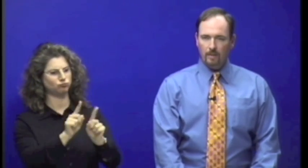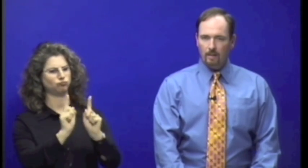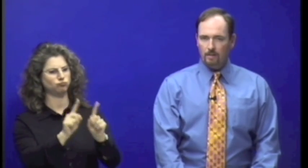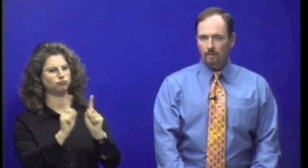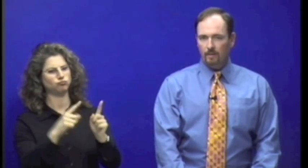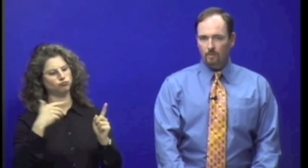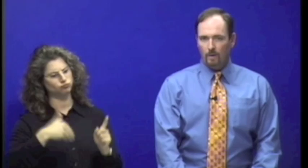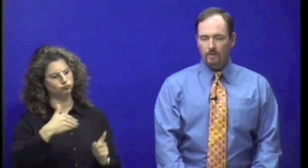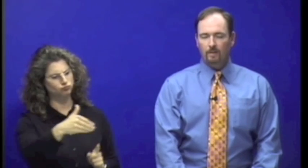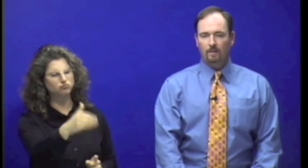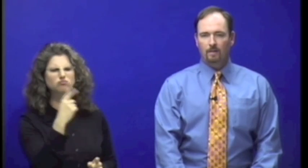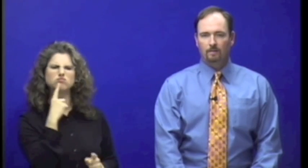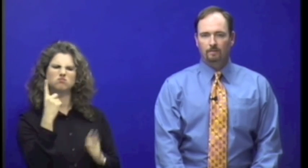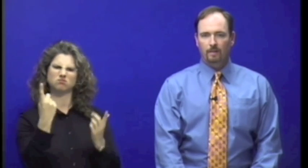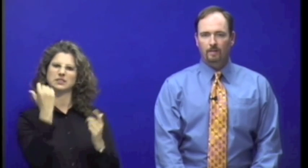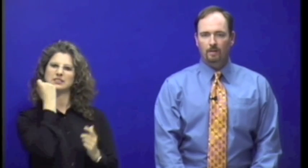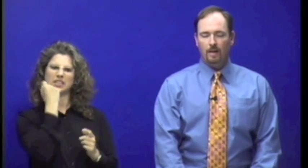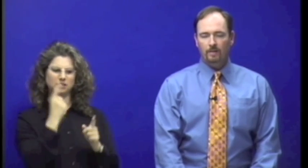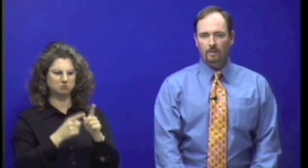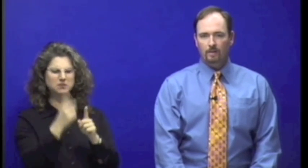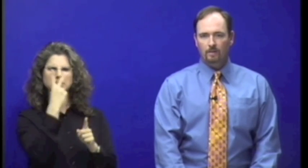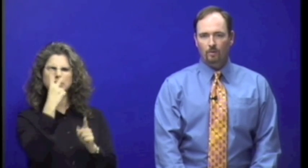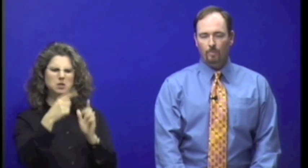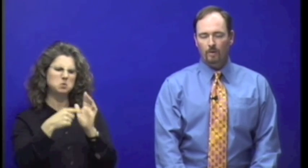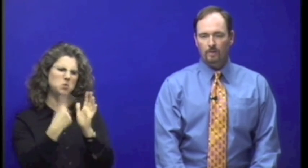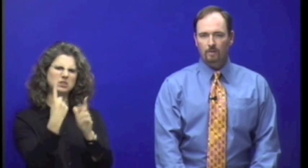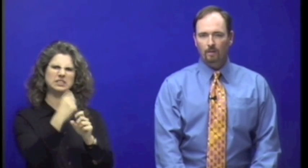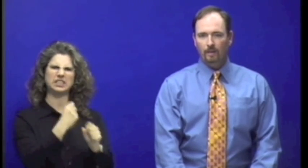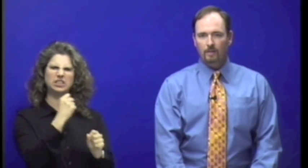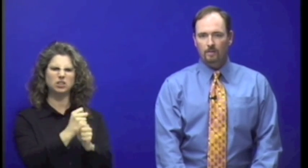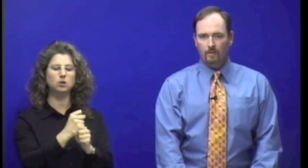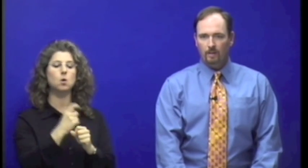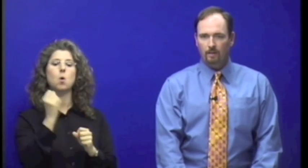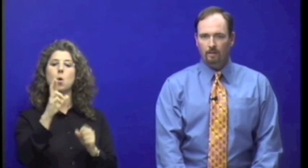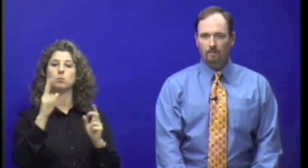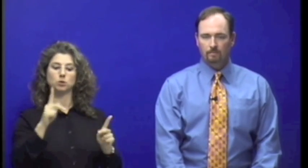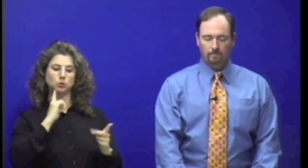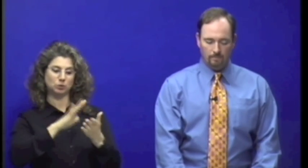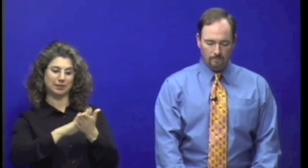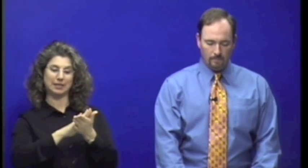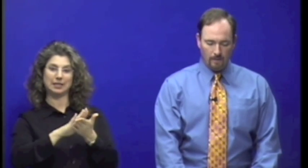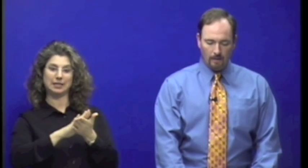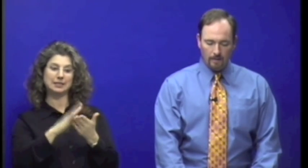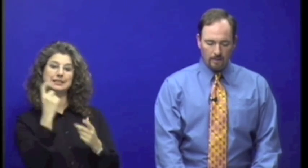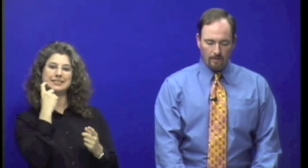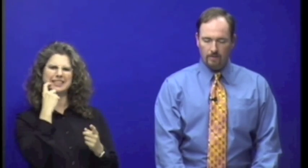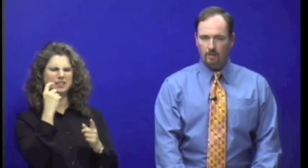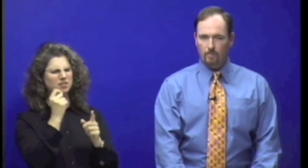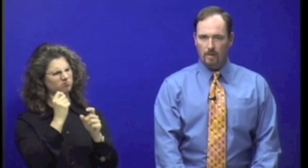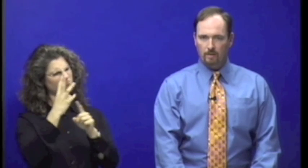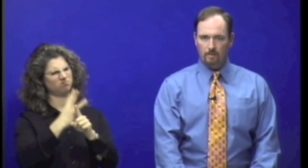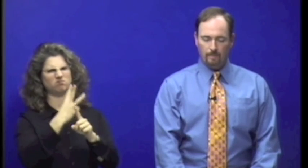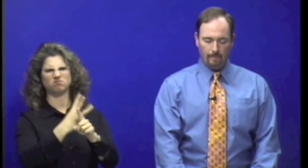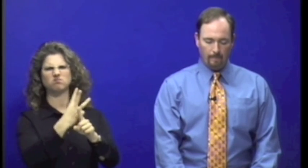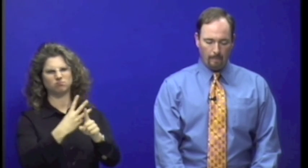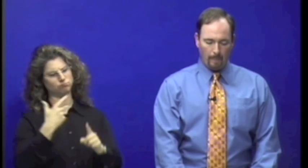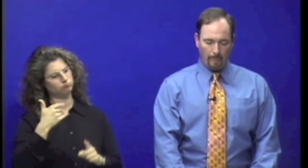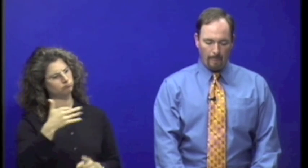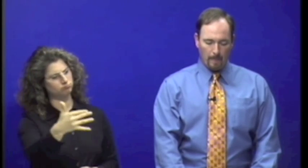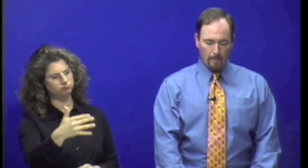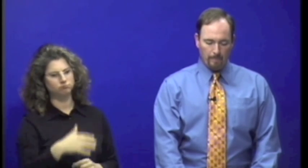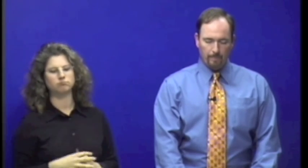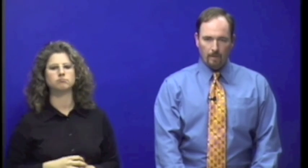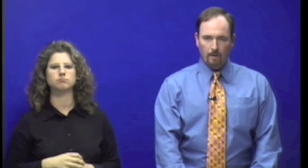See your dentist at least once a year, and your hygienist or the person who cleans your teeth at least every 6 months.